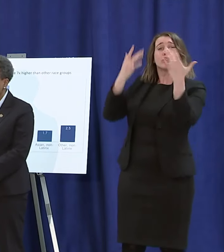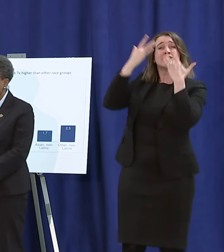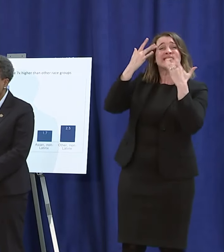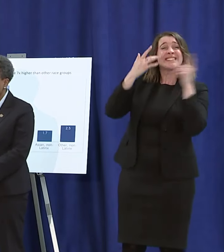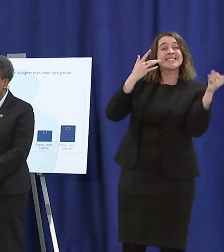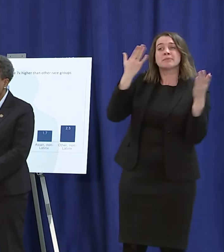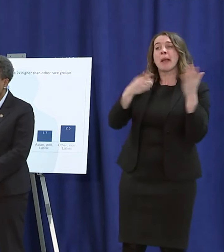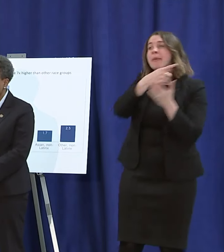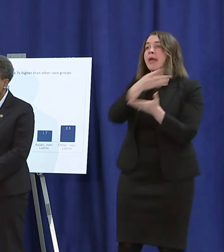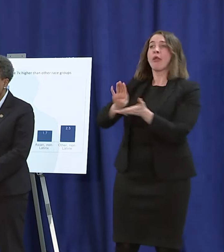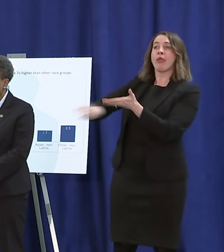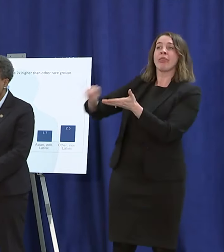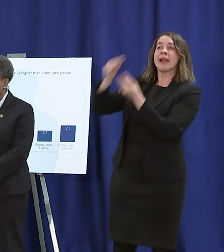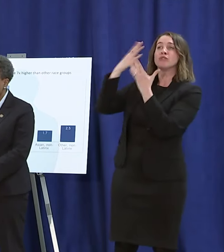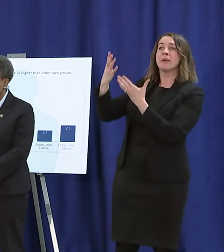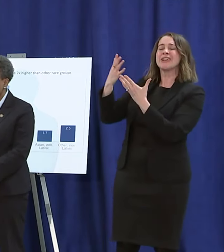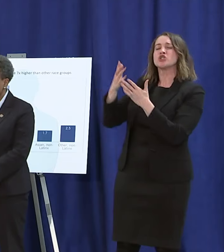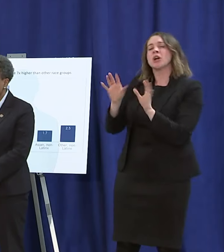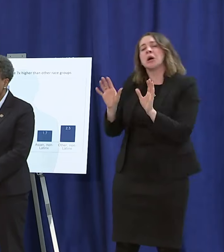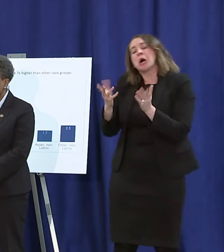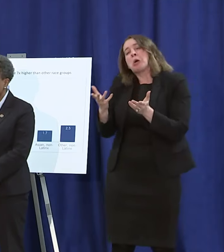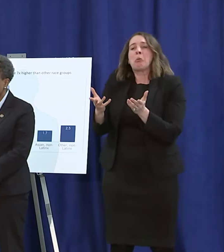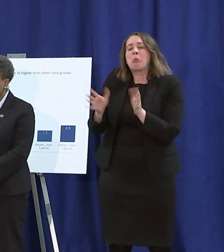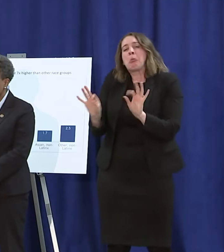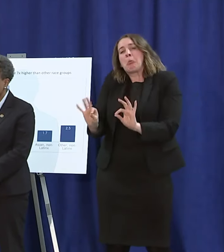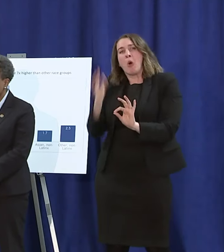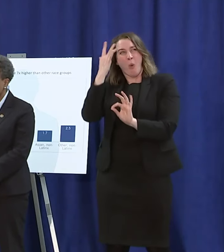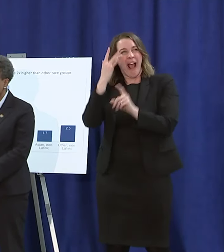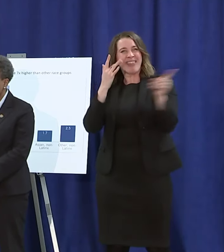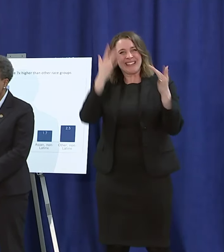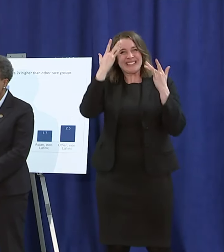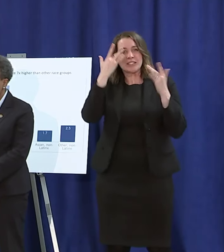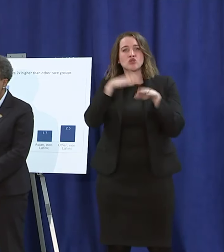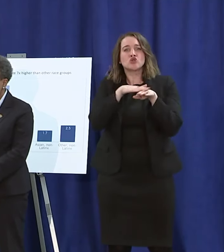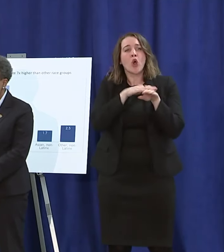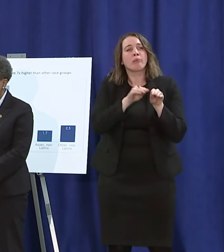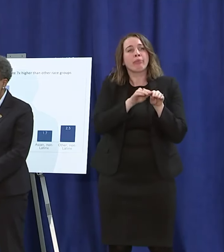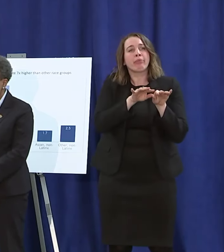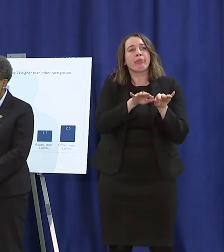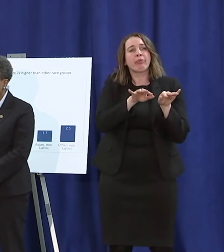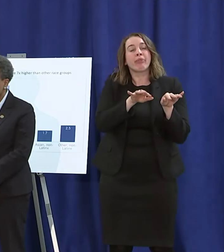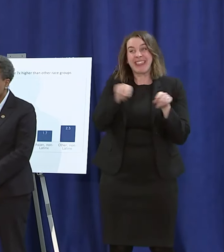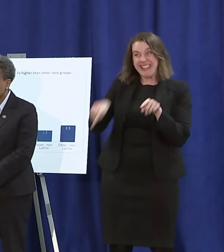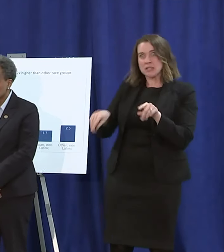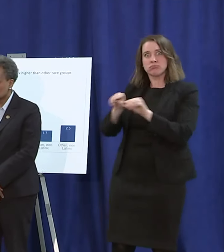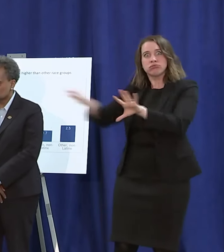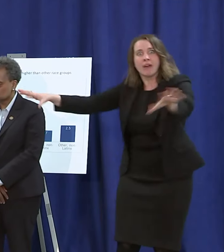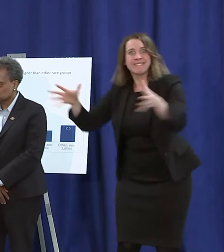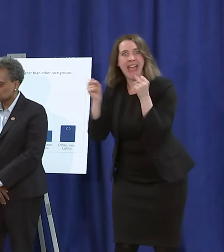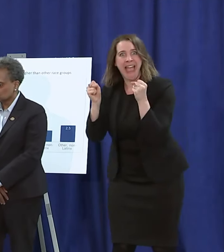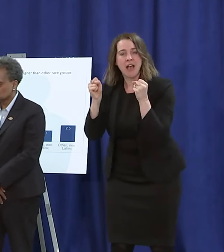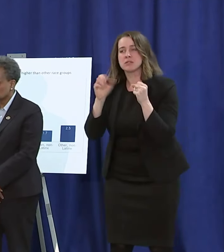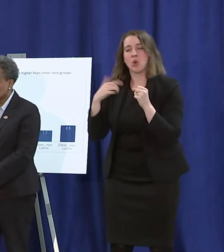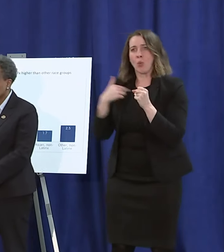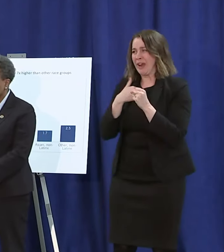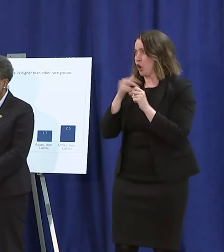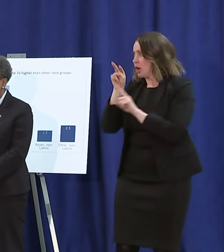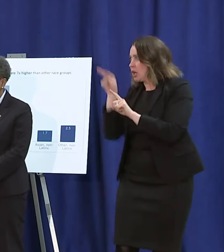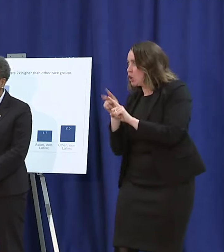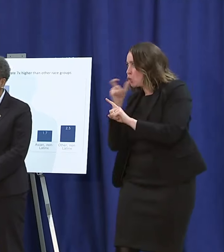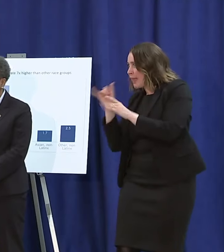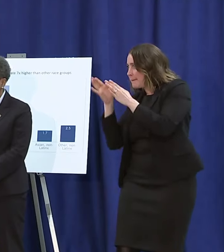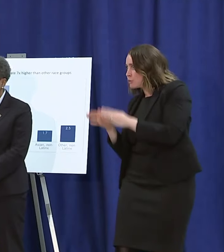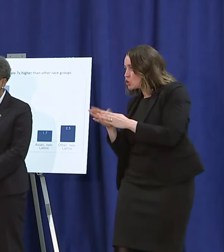quickly, the Chicago Department of Public Health goes back and tries to fill some of that in. We're talking to families, we're looking at other records, we're trying